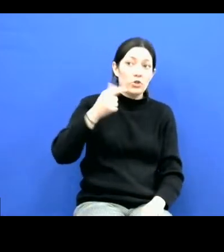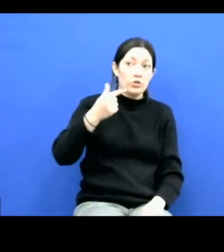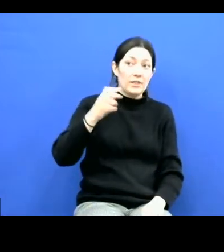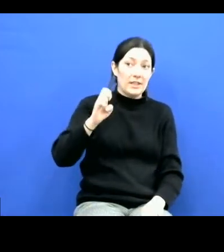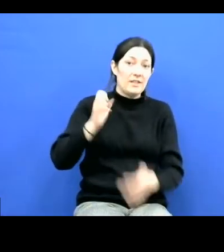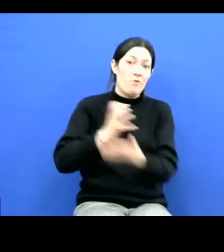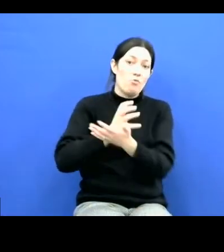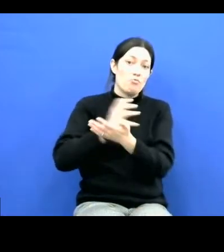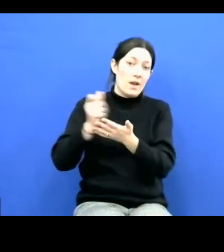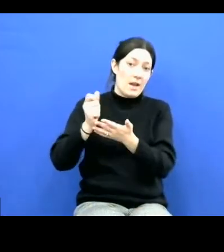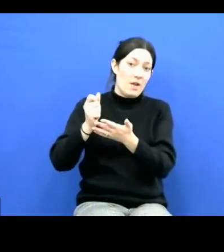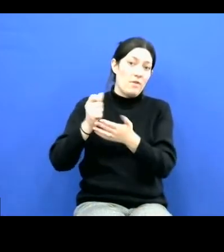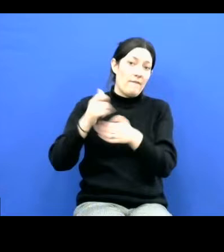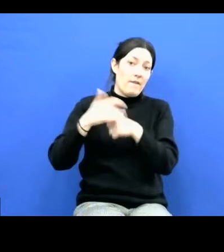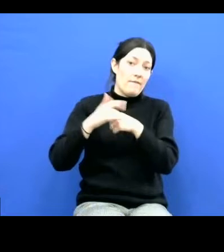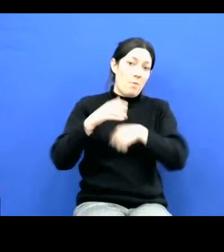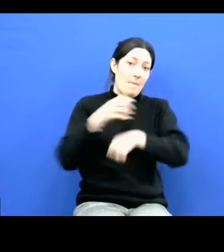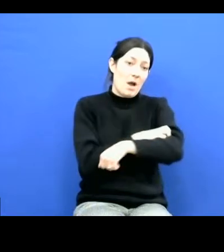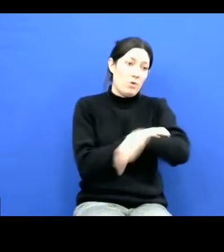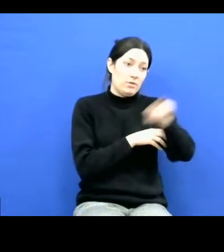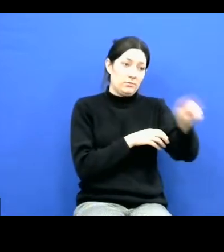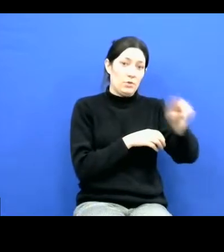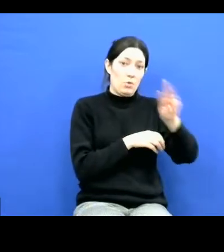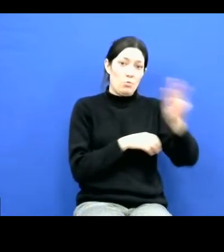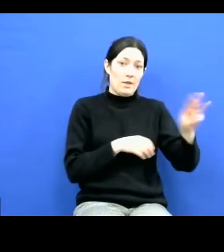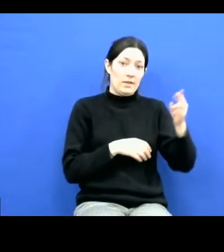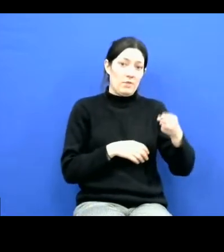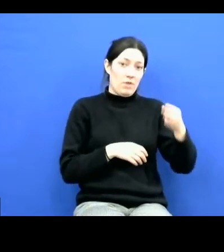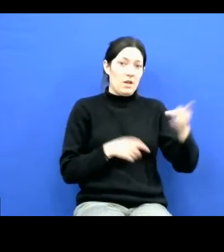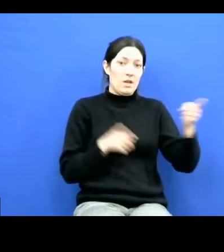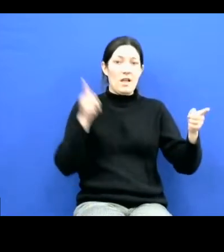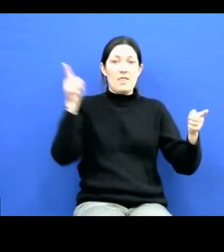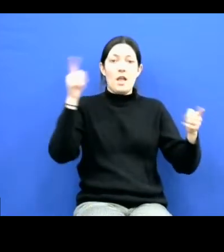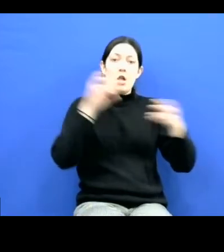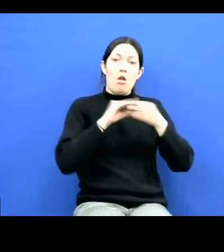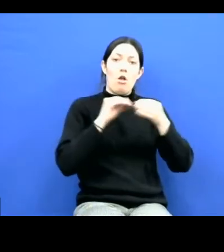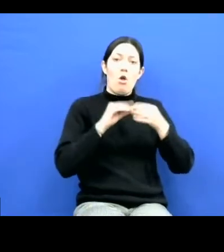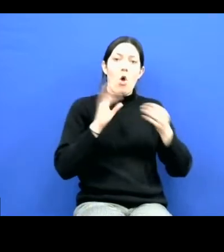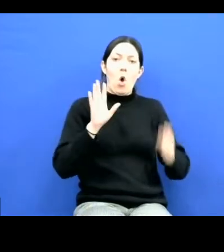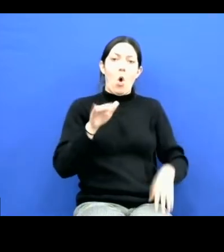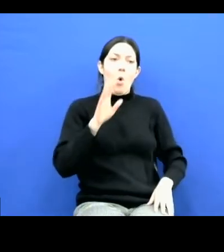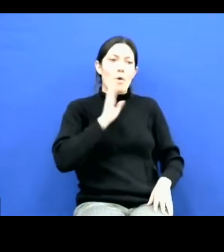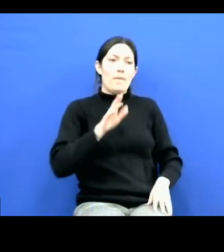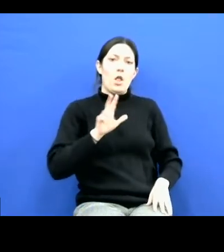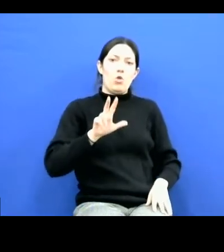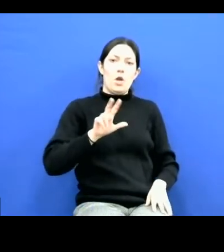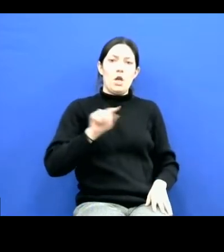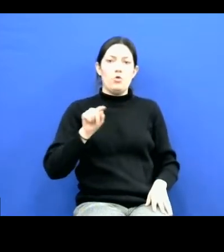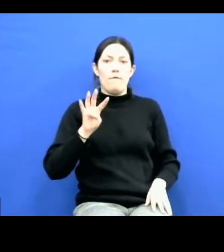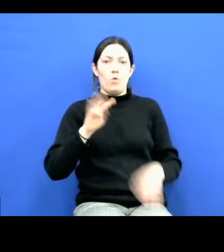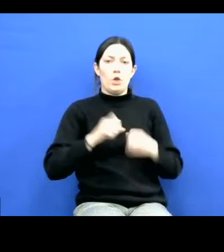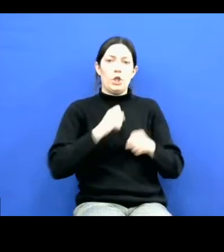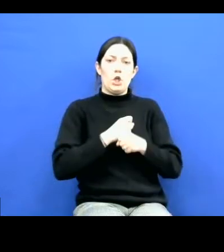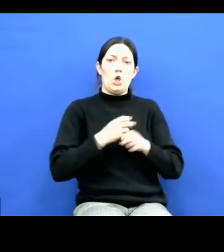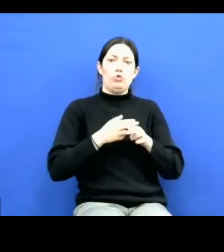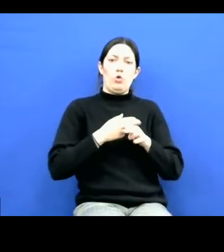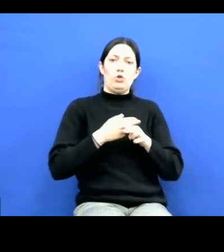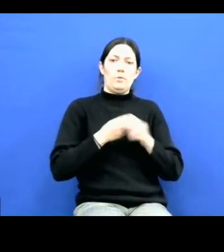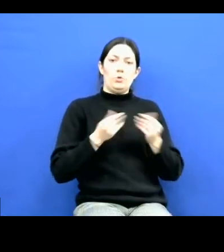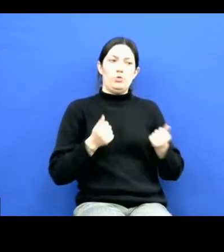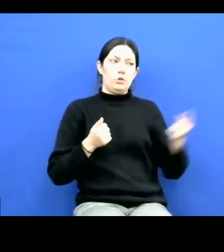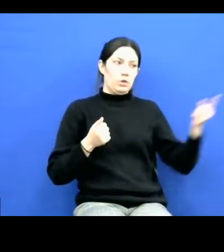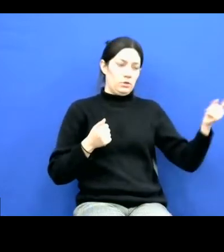the western part of Henrietta. And they were talking a 3 to 4 year short-term solution. Well, we lit